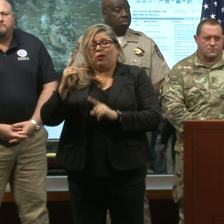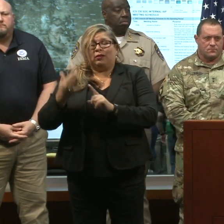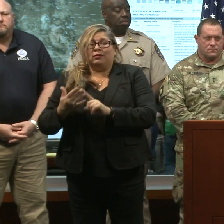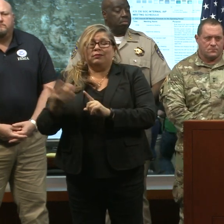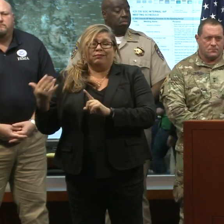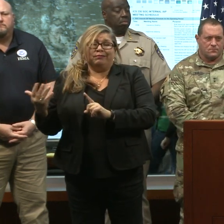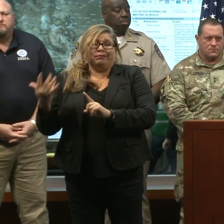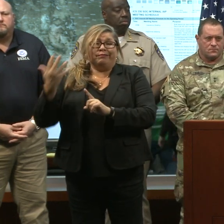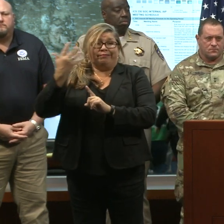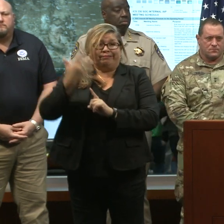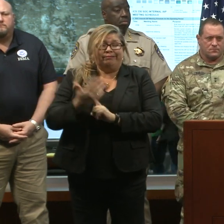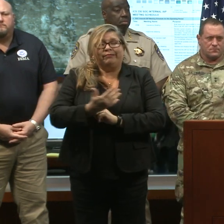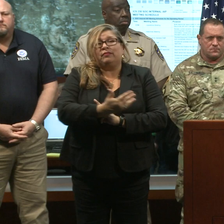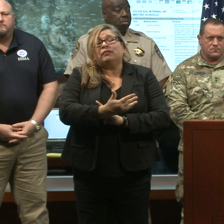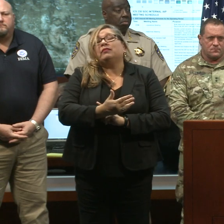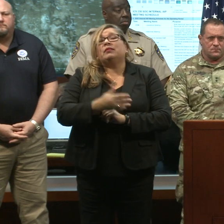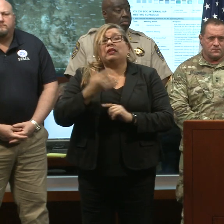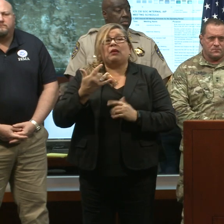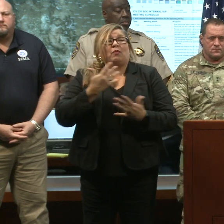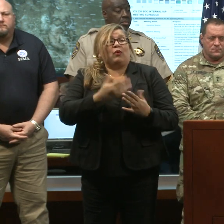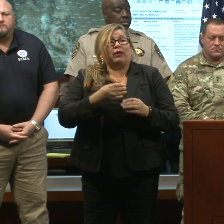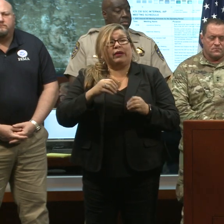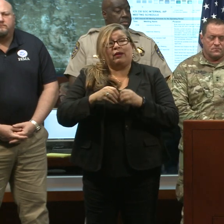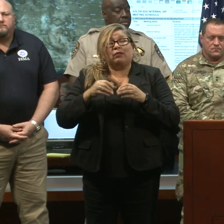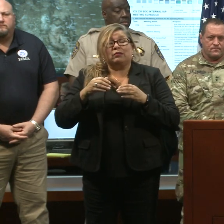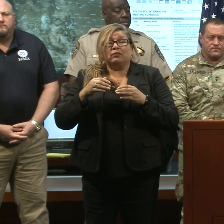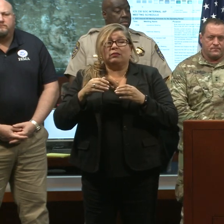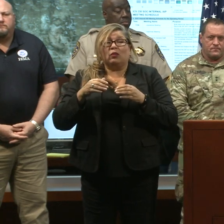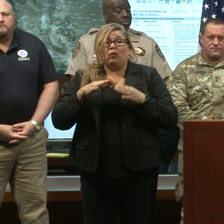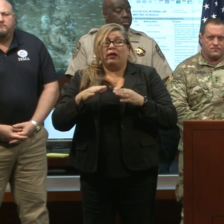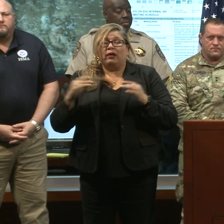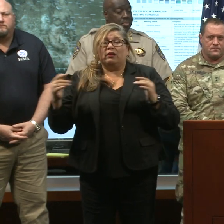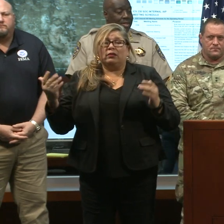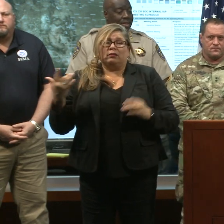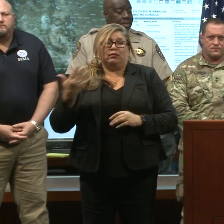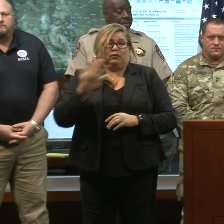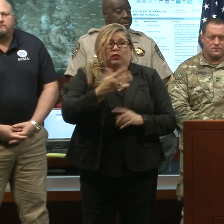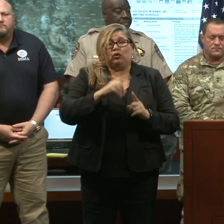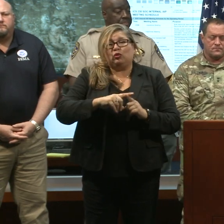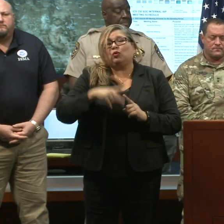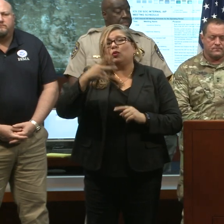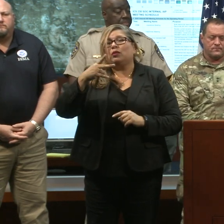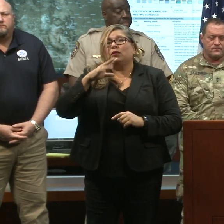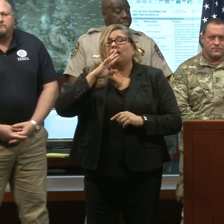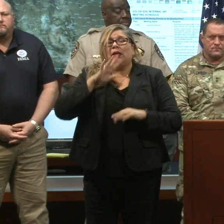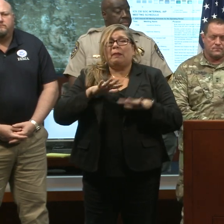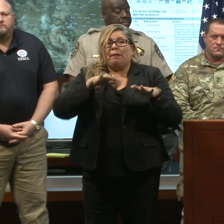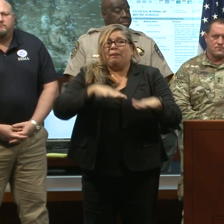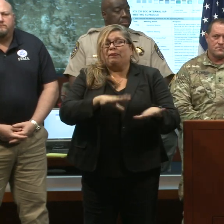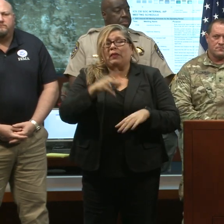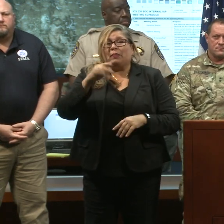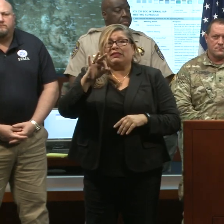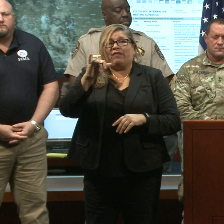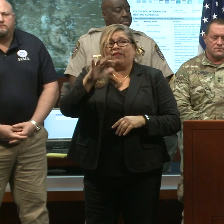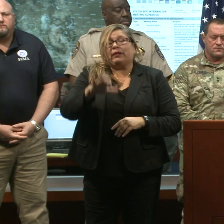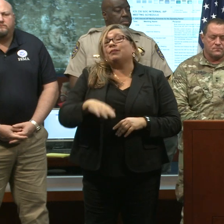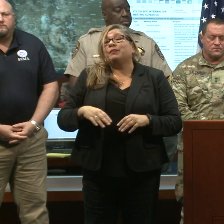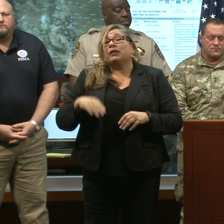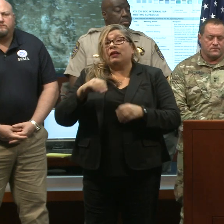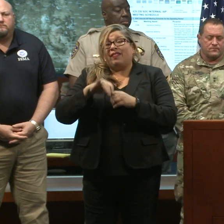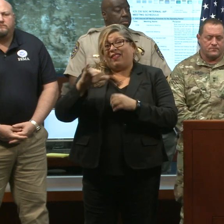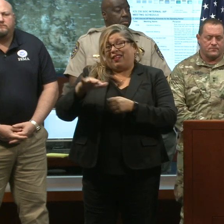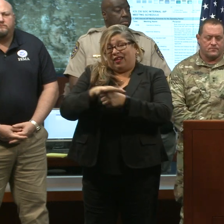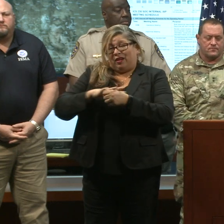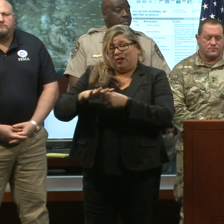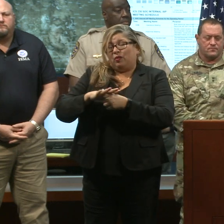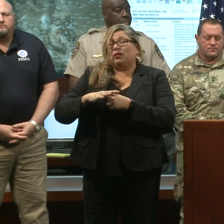Ventura County, and is burning in a trajectory towards the Pacific coast. And in this area, fire history over the